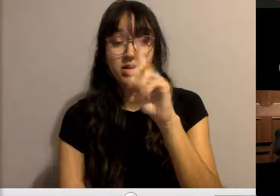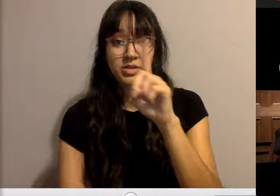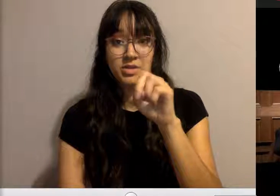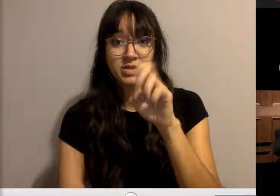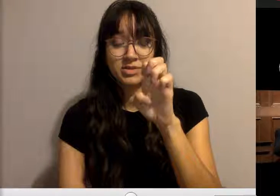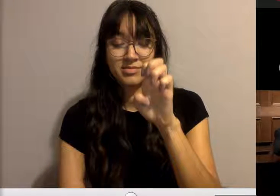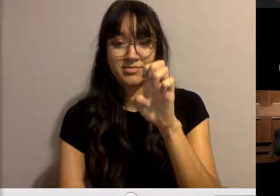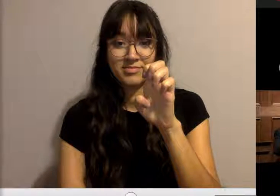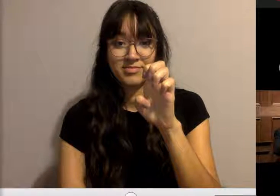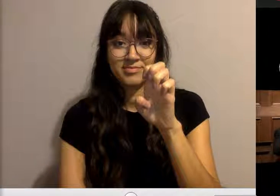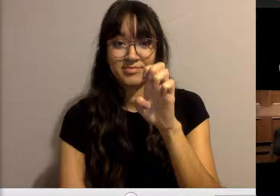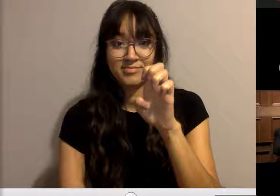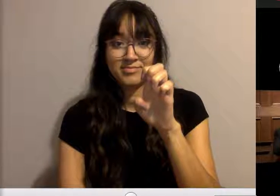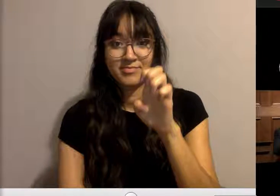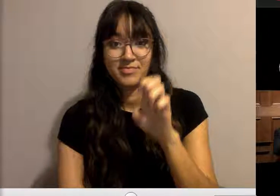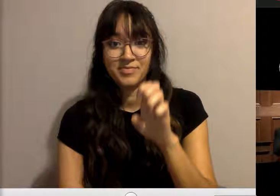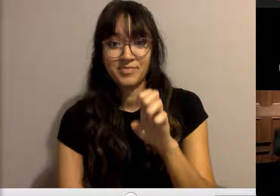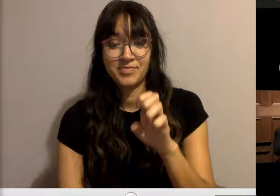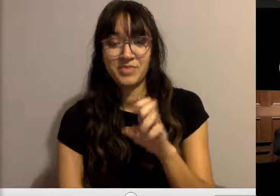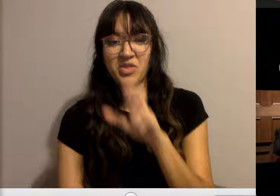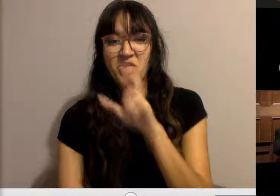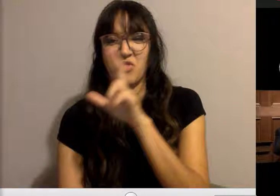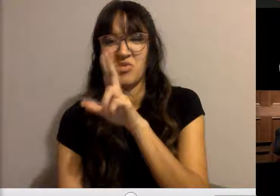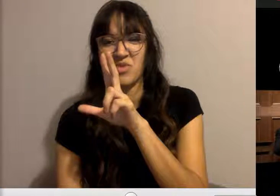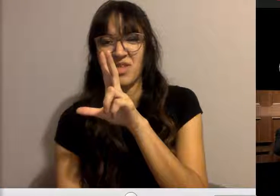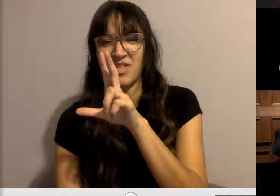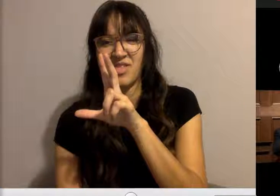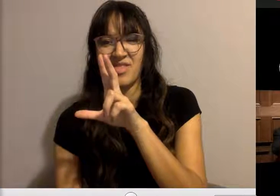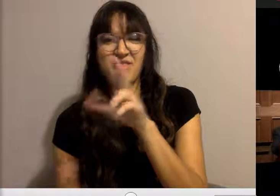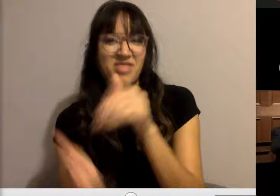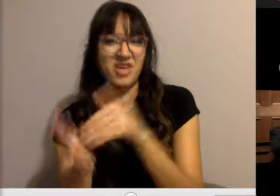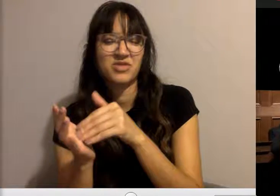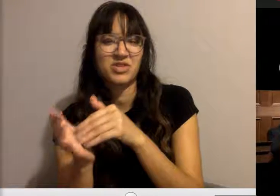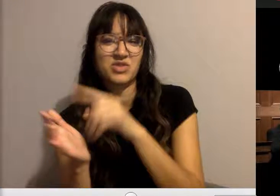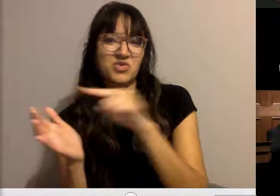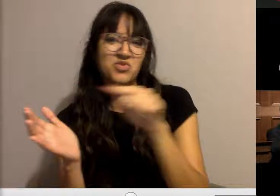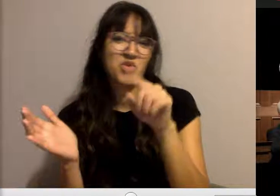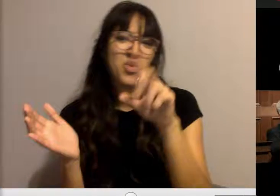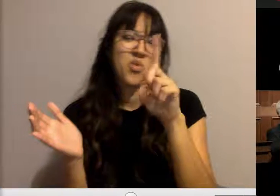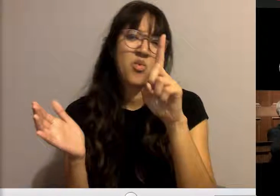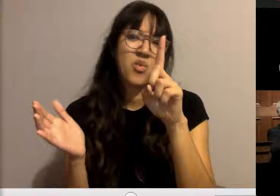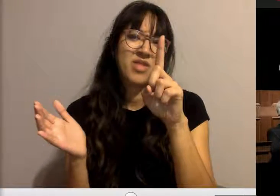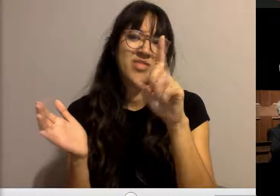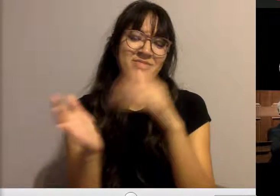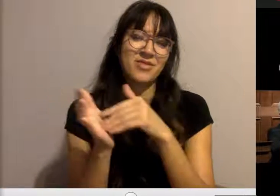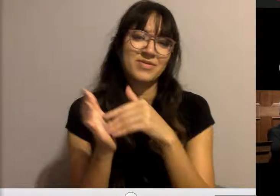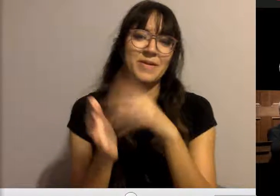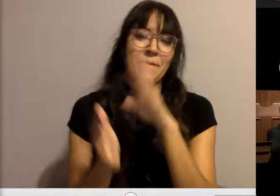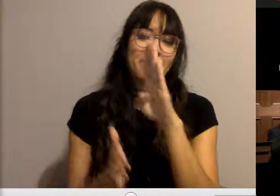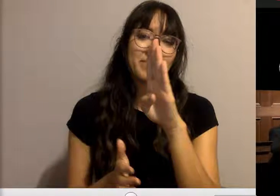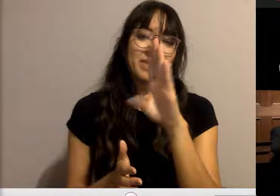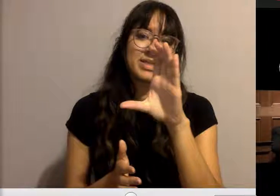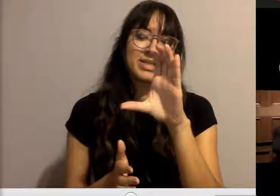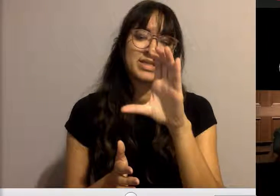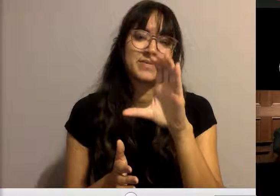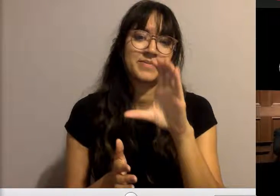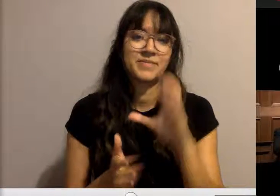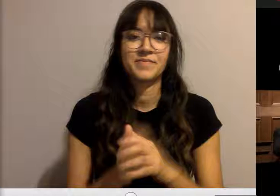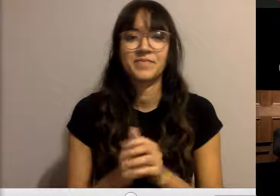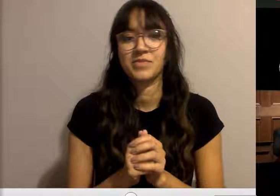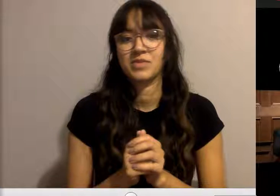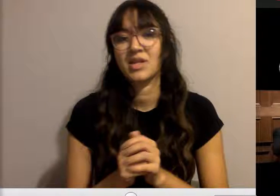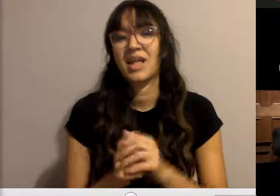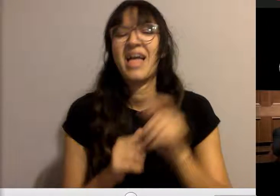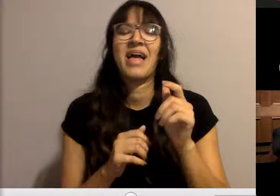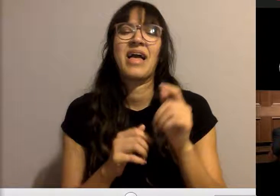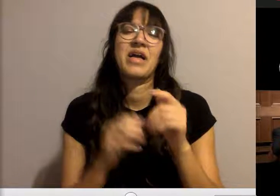Age, 3000 to 1000 BC, but specifically we're in the late Bronze Age, actually almost the middle Bronze Age as well.